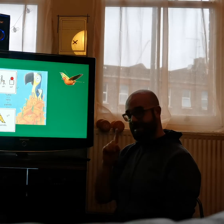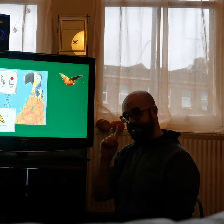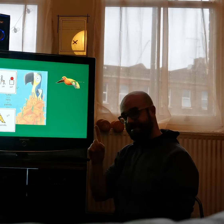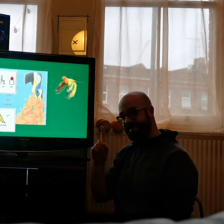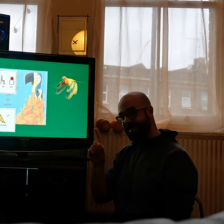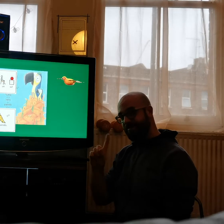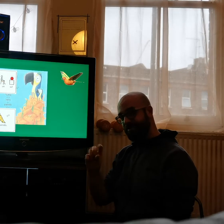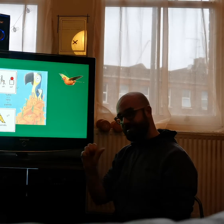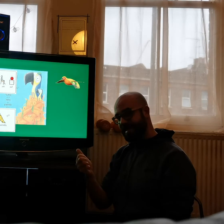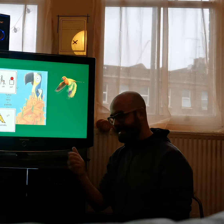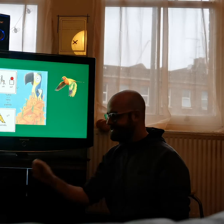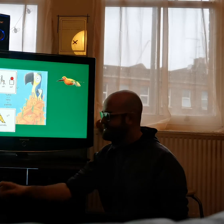Let's see what's next.